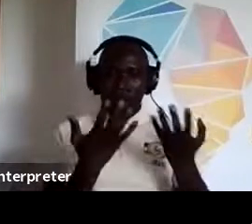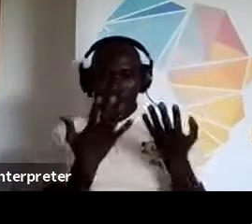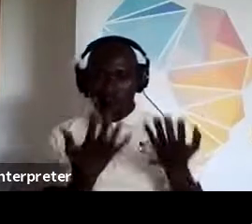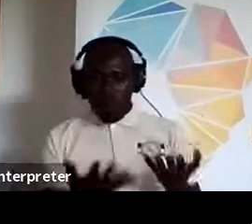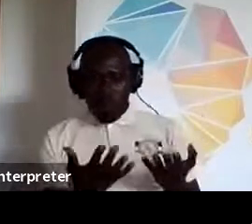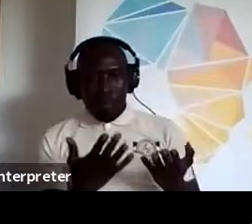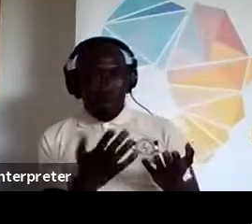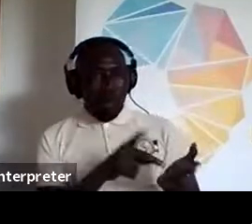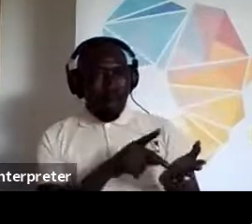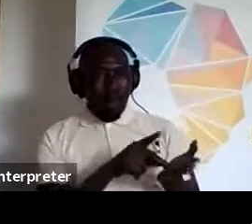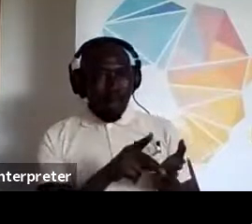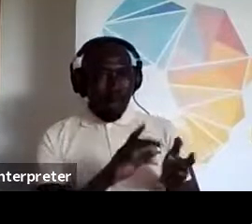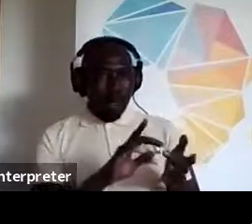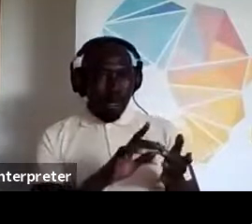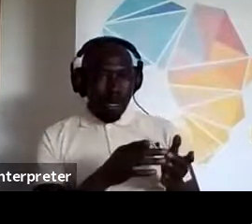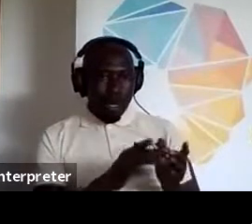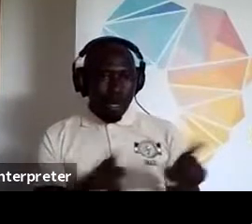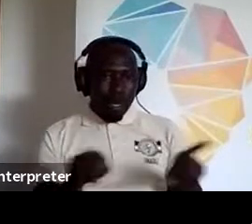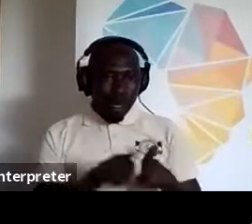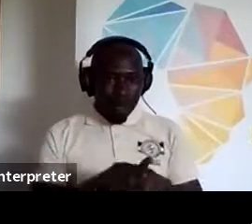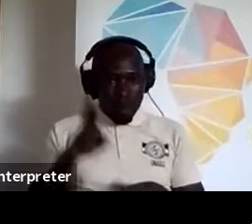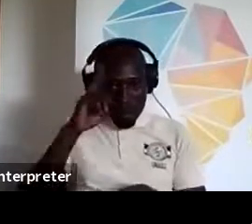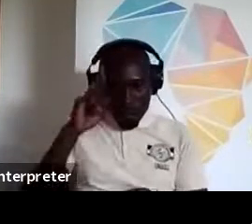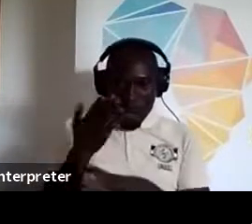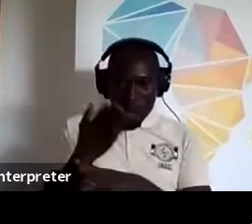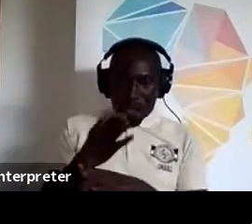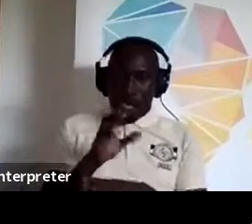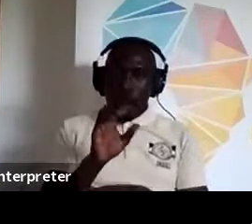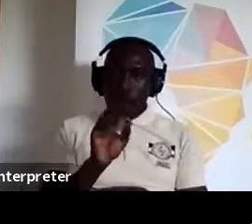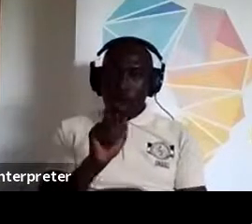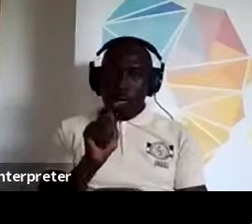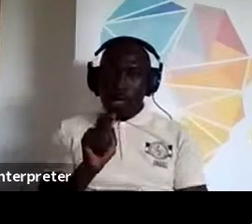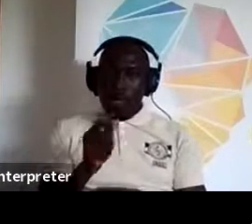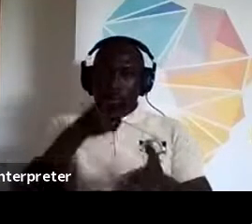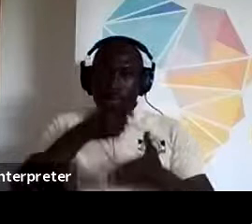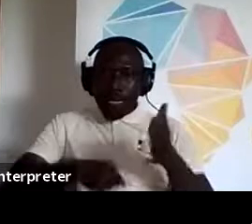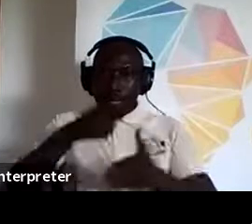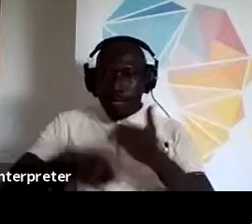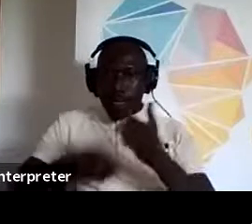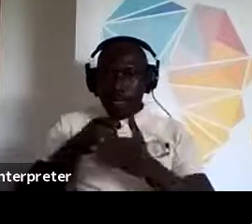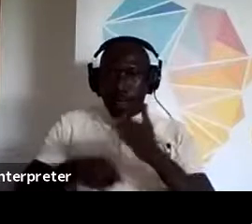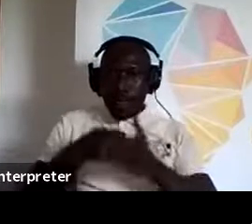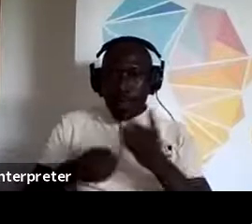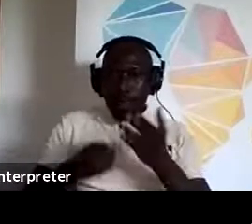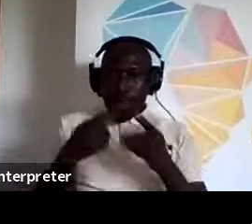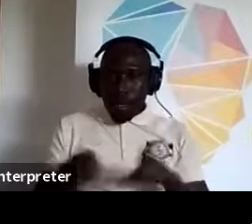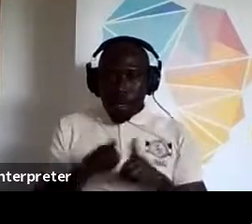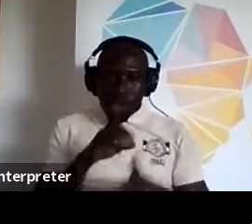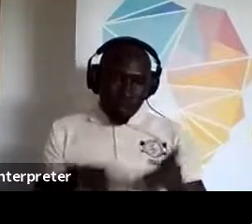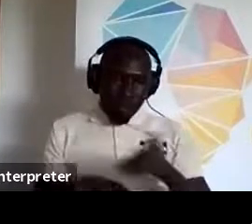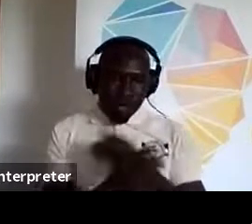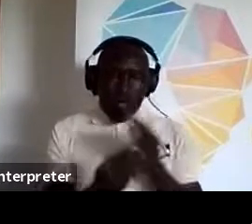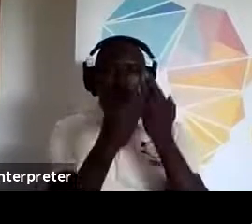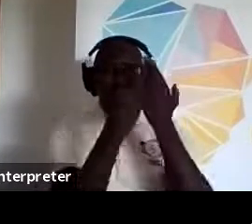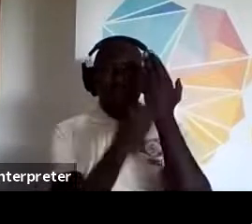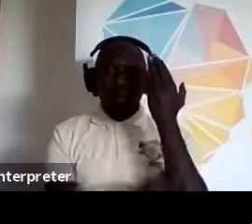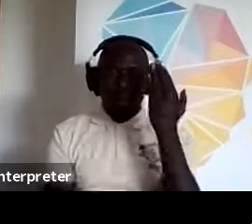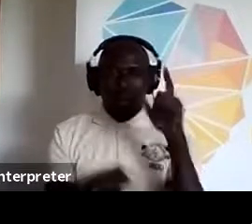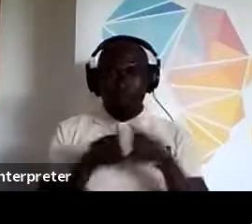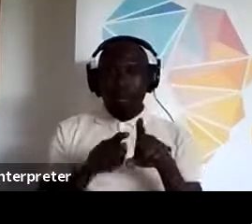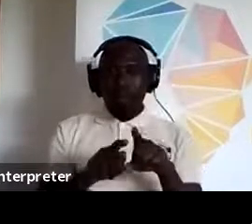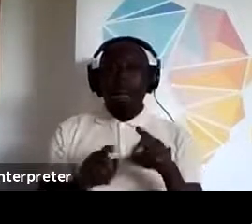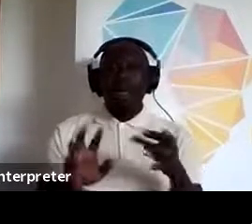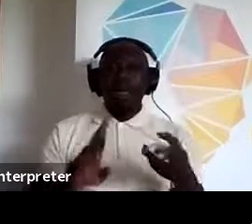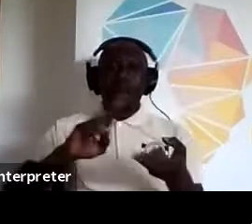the internet. You remember there was that OTT task, which was put in, and disability and poverty are sort of